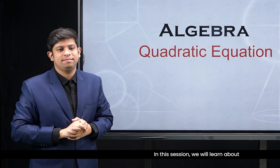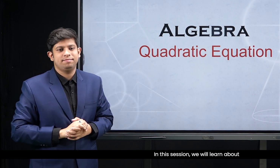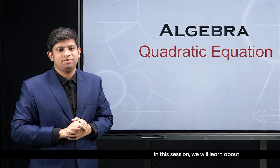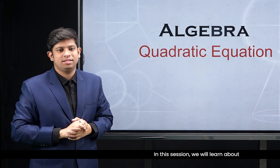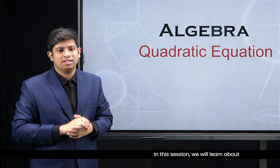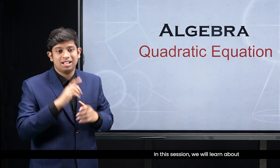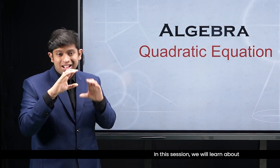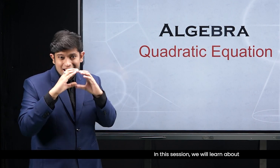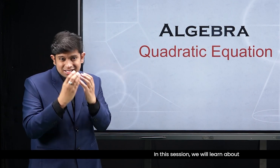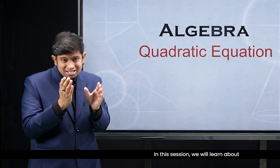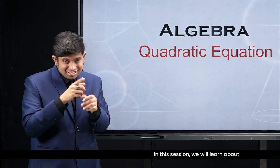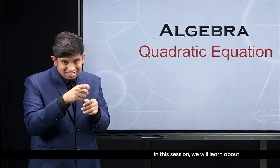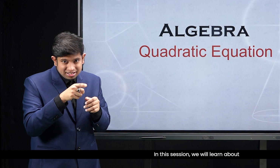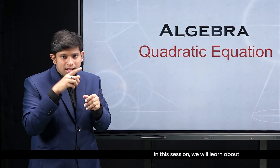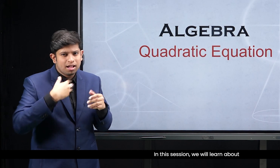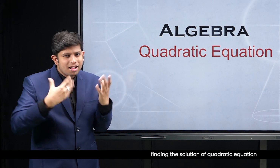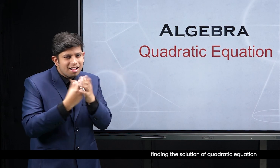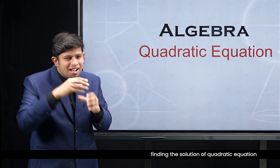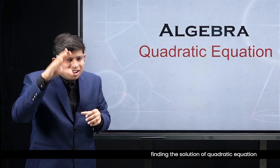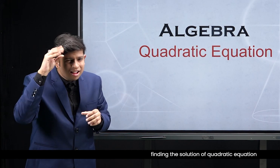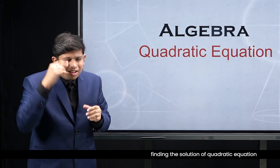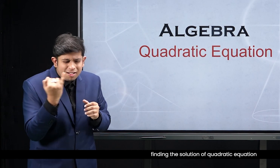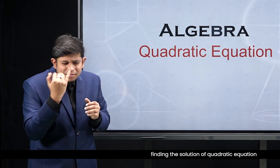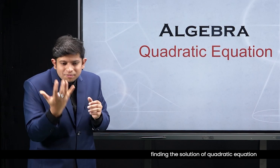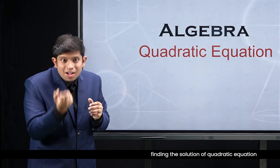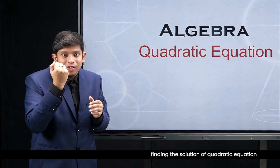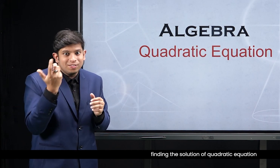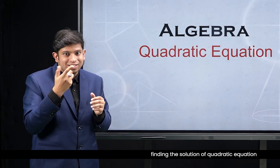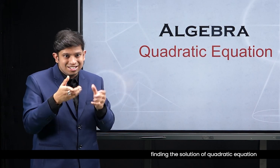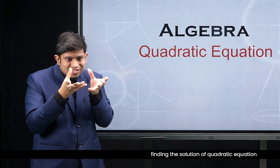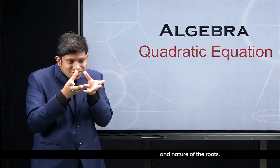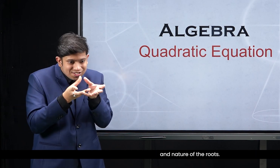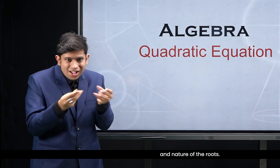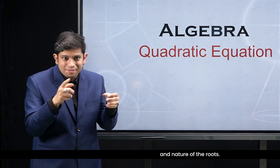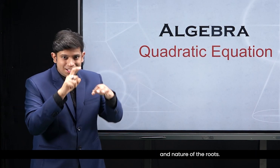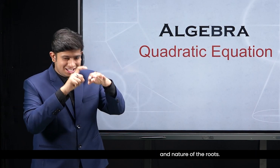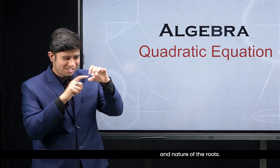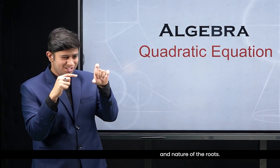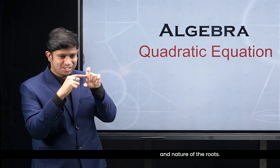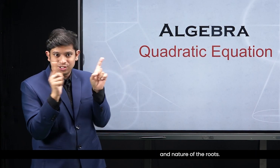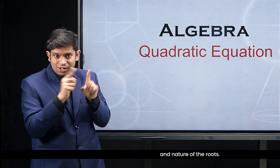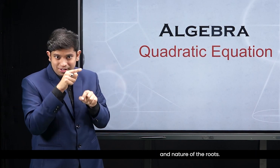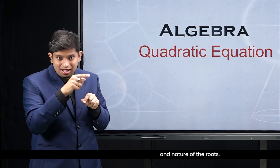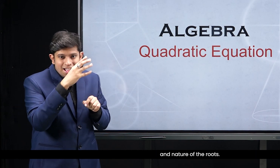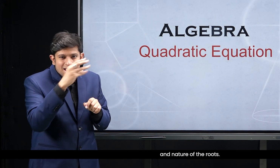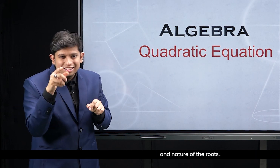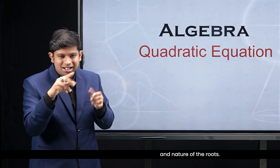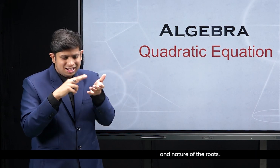In this session, we will learn about finding the solution of quadratic equation and nature of the roots.